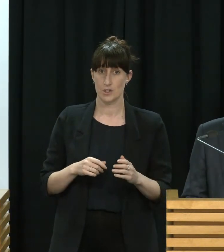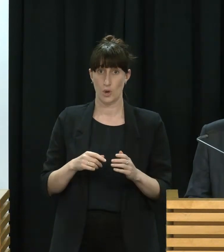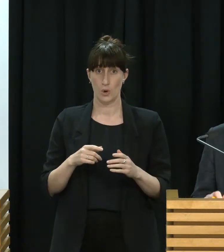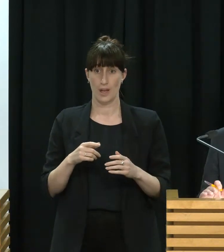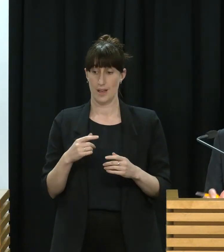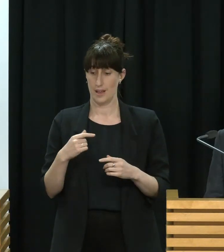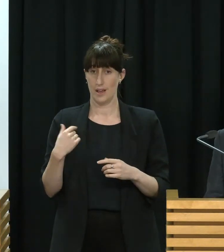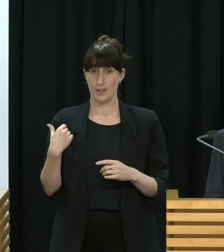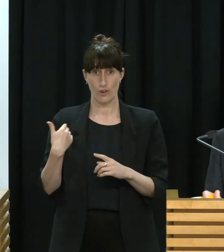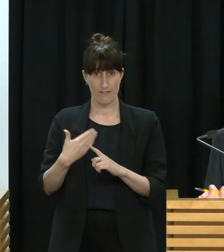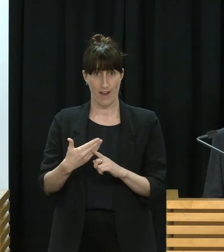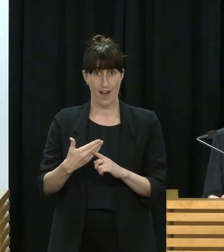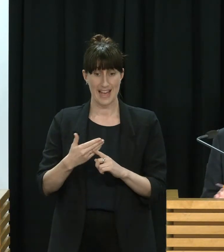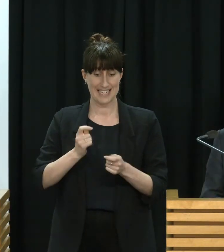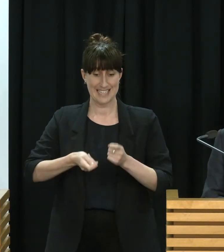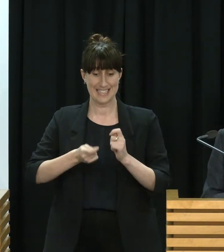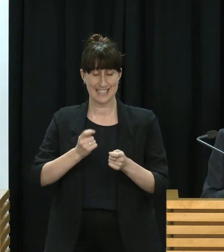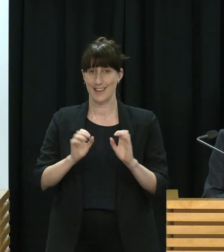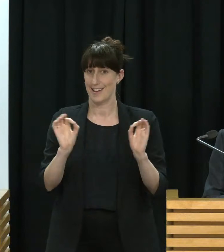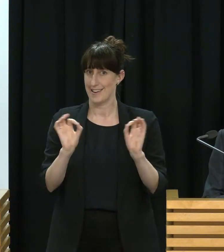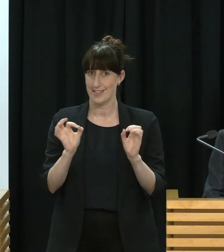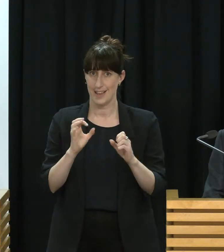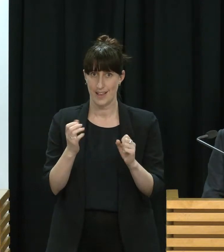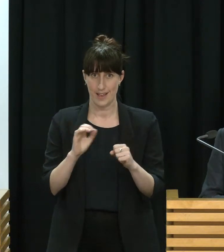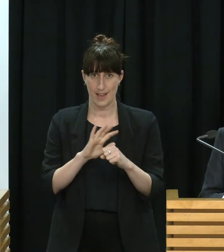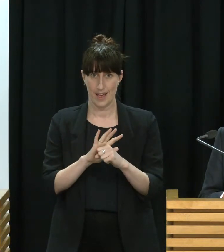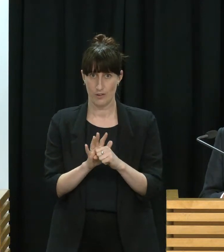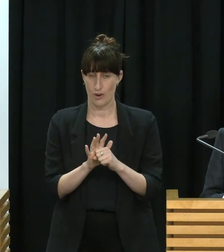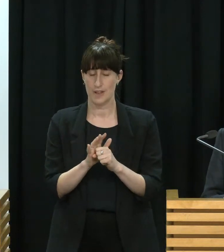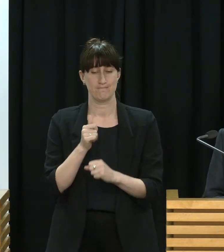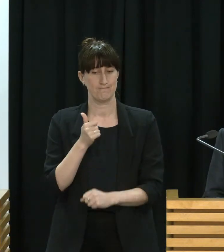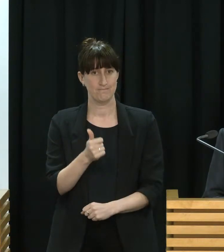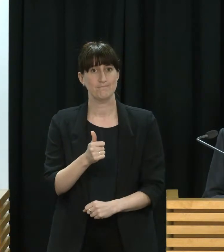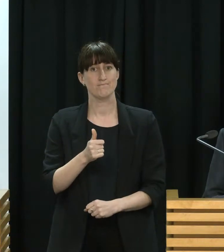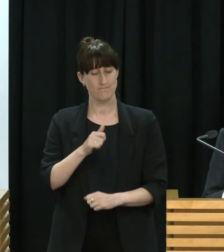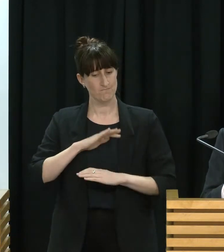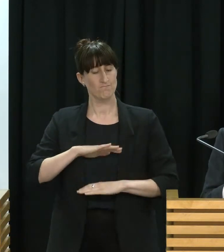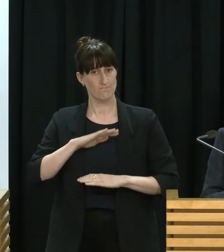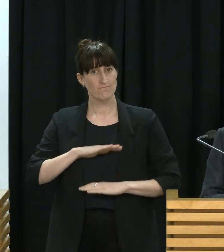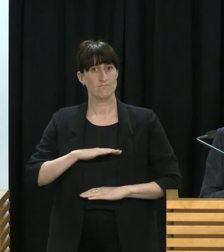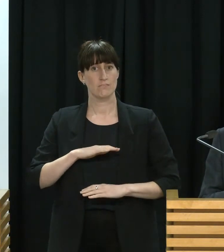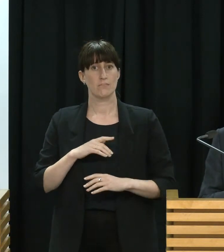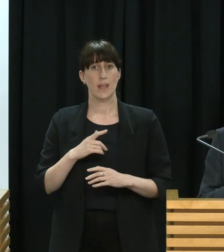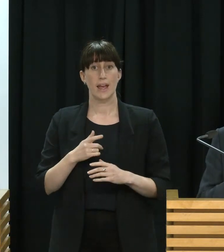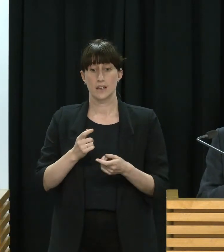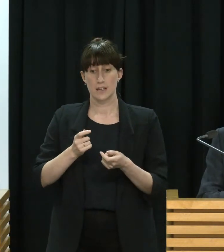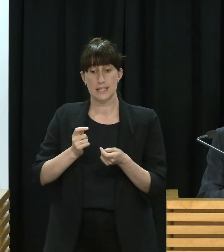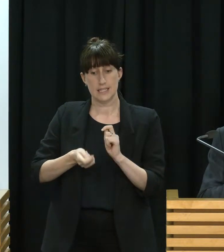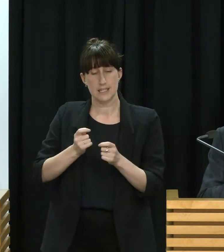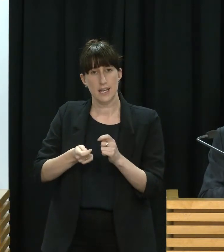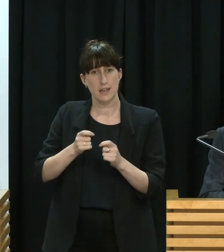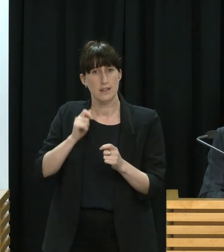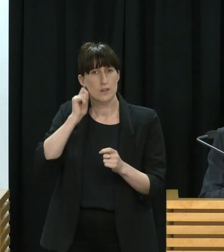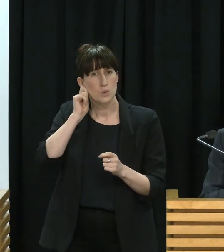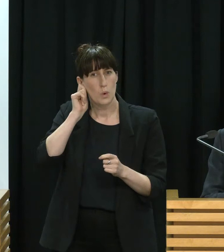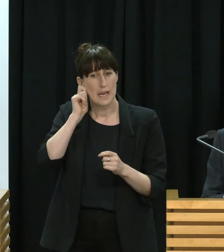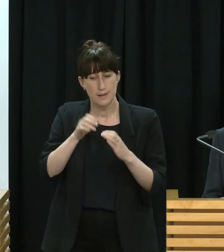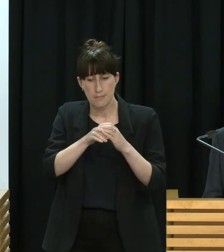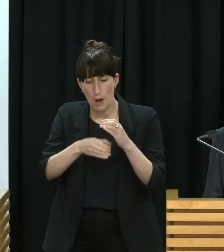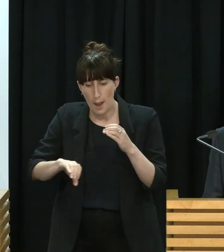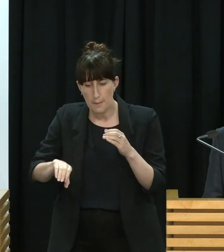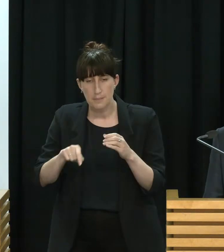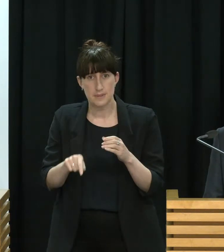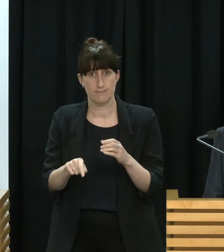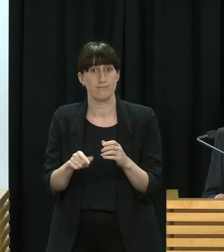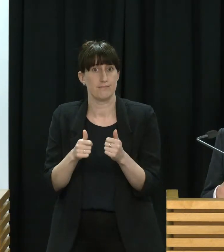is encouraging. The wastewater testing being negative from Tuesday is also encouraging, but we will be looking for the test results from Wednesday and